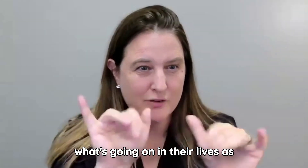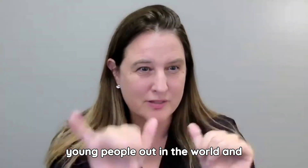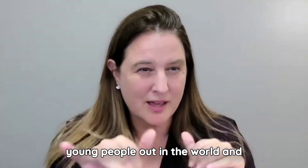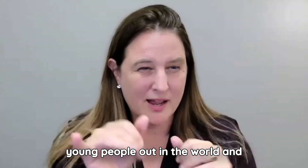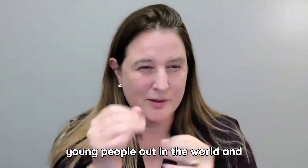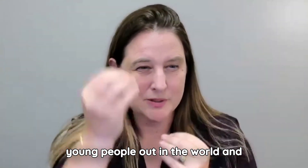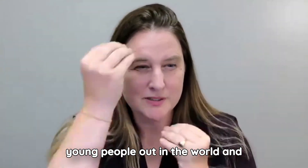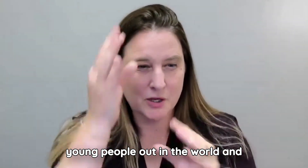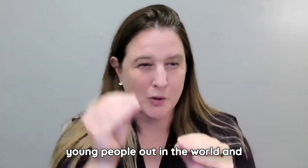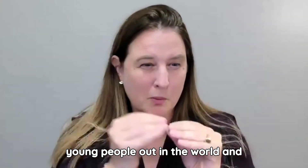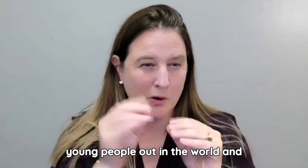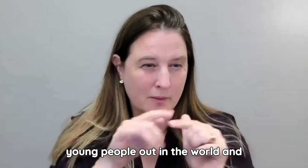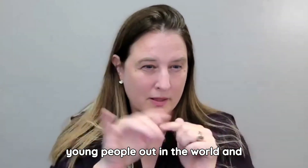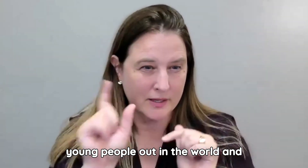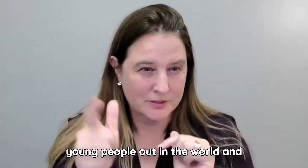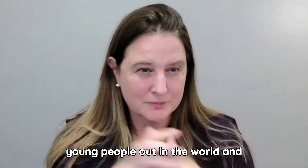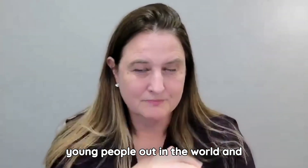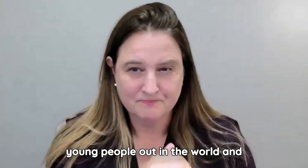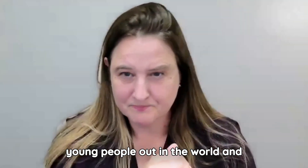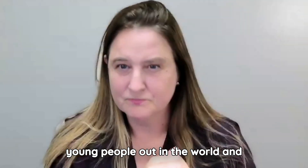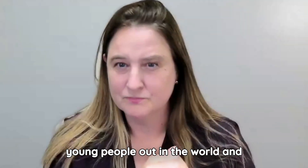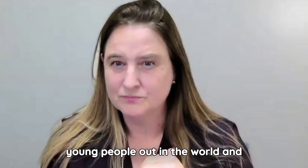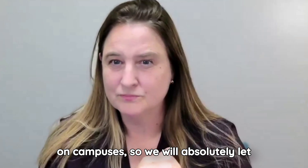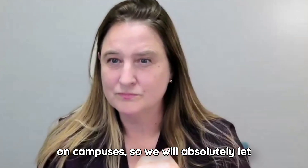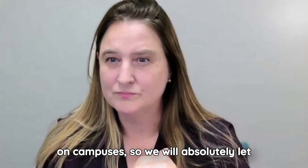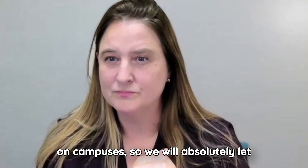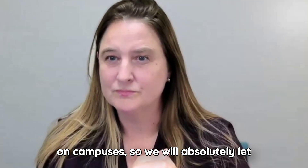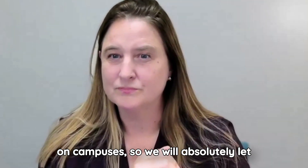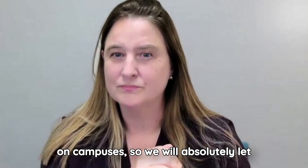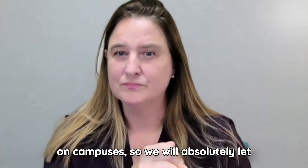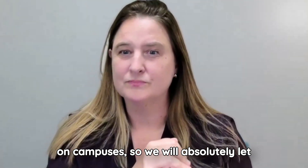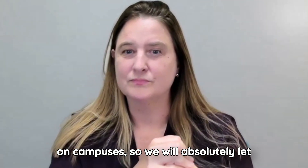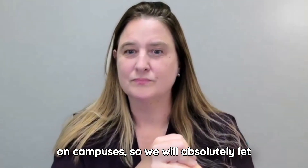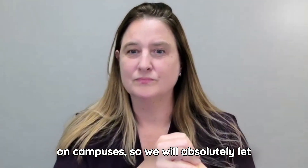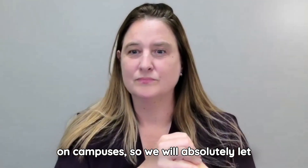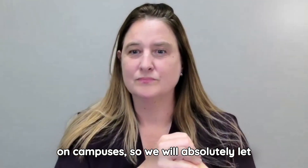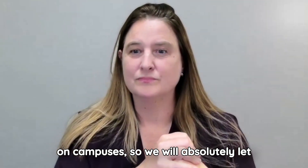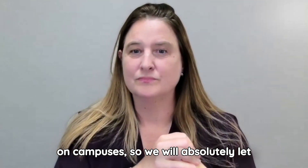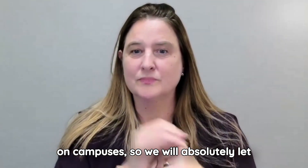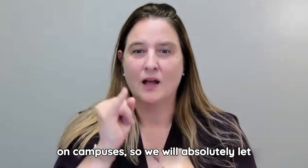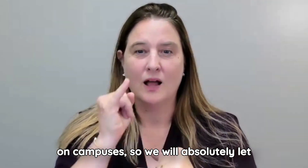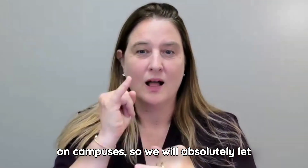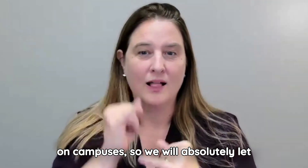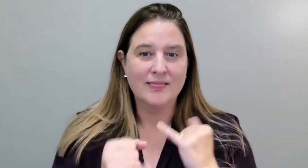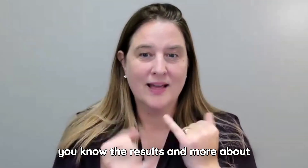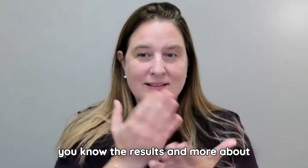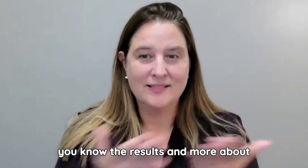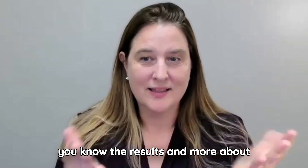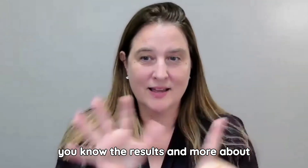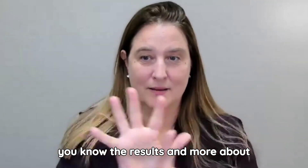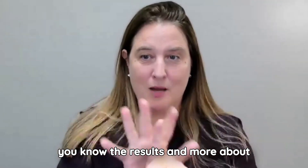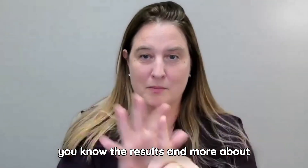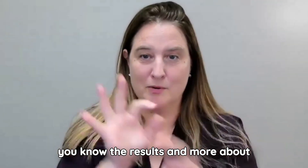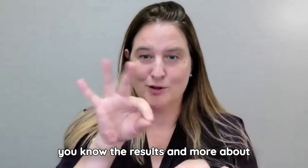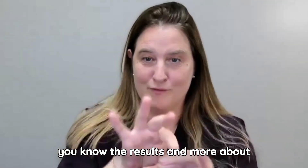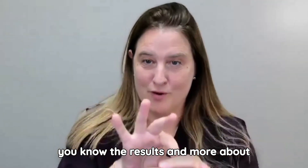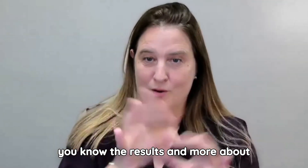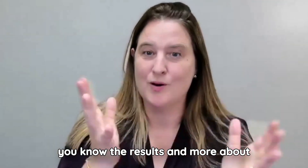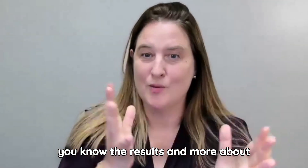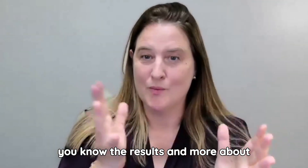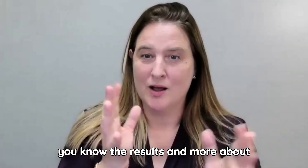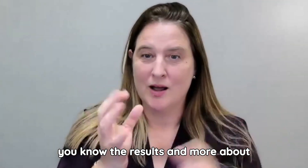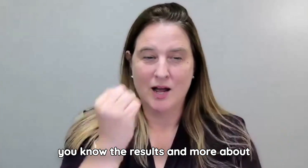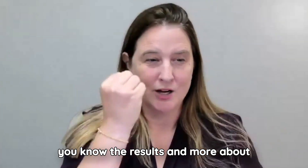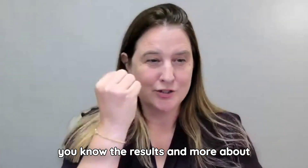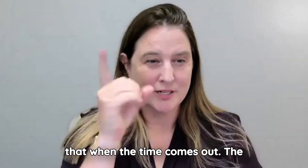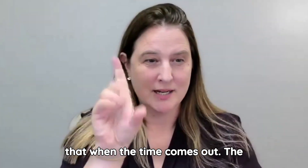as young people out in the world and on campuses. So we will absolutely let you know the results and more about that when the time